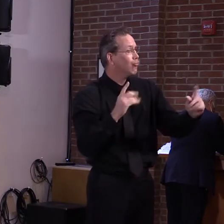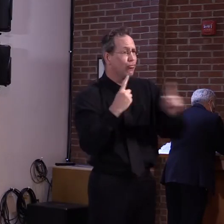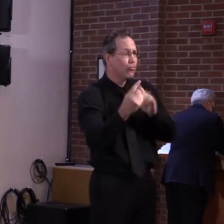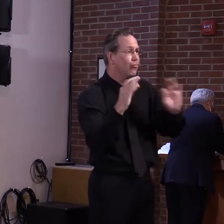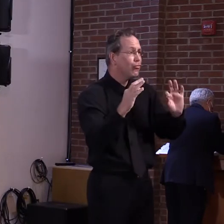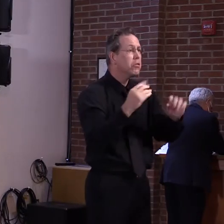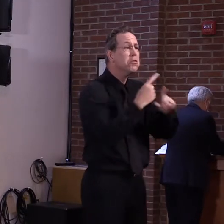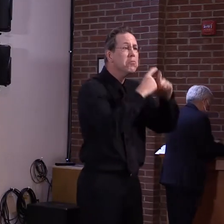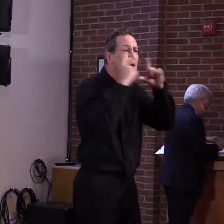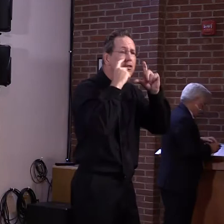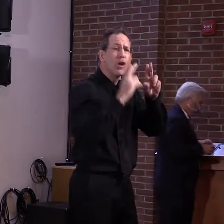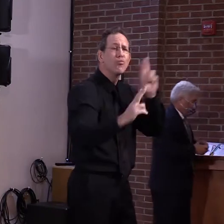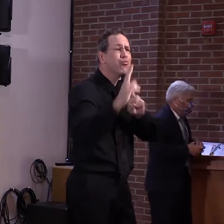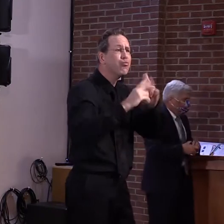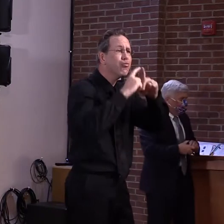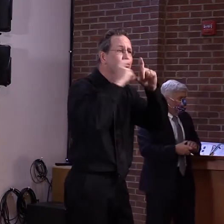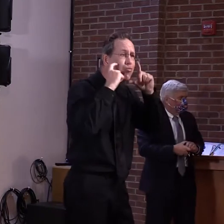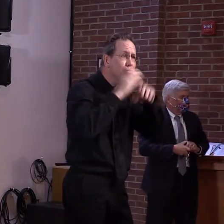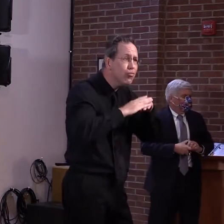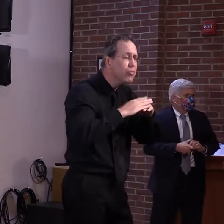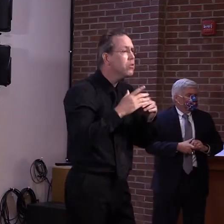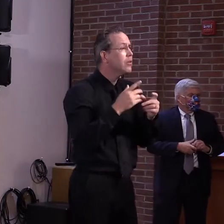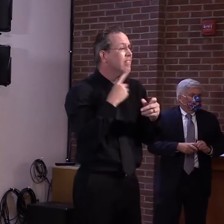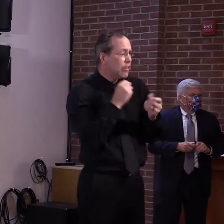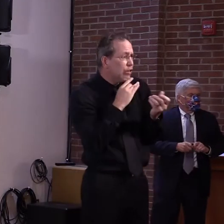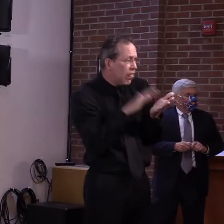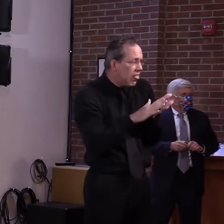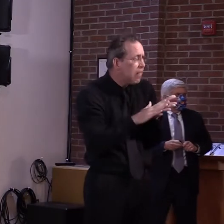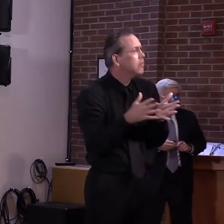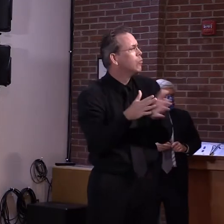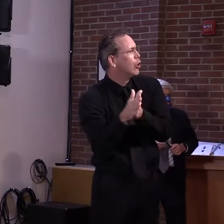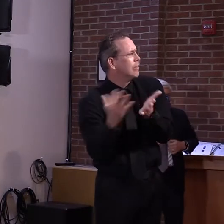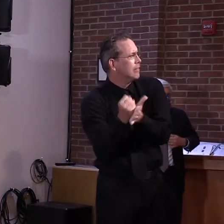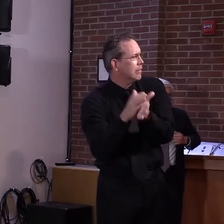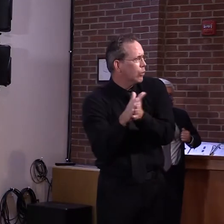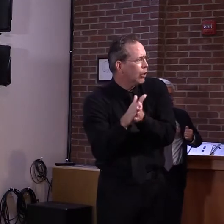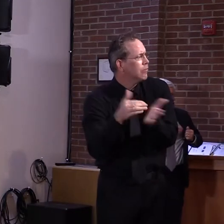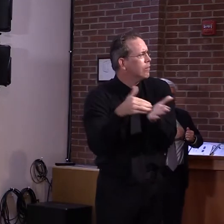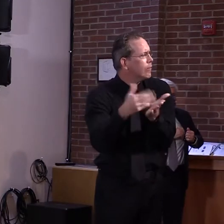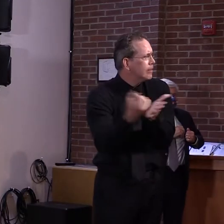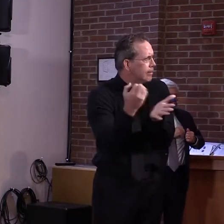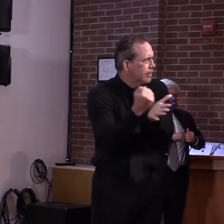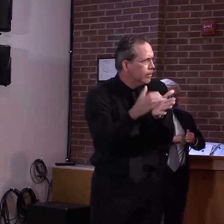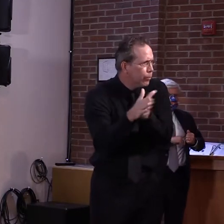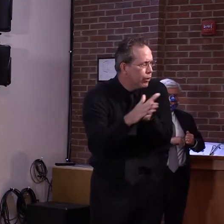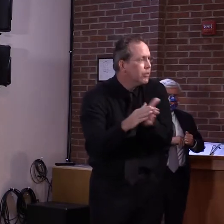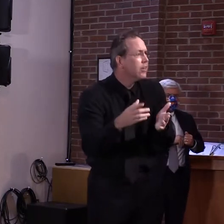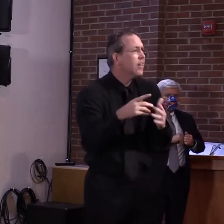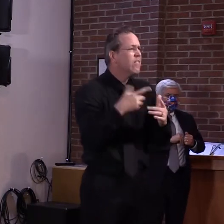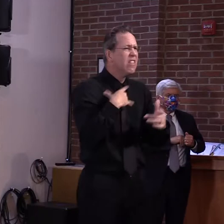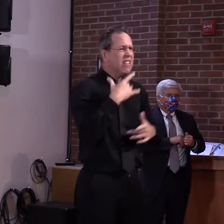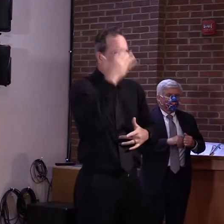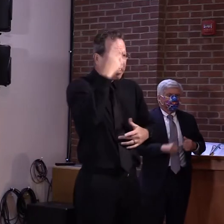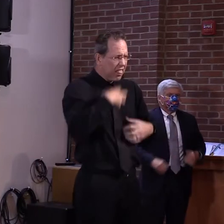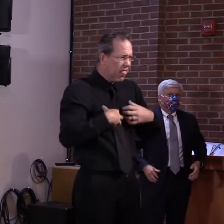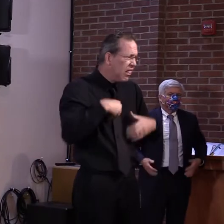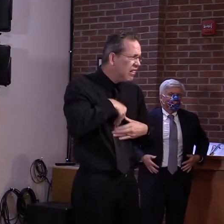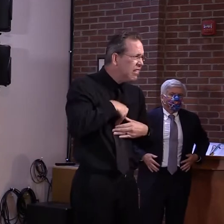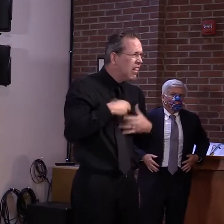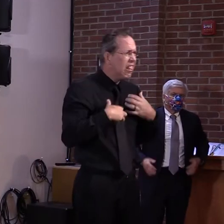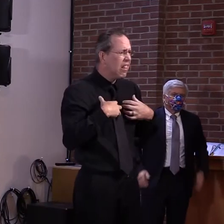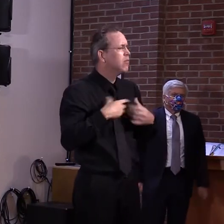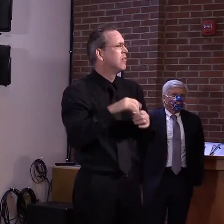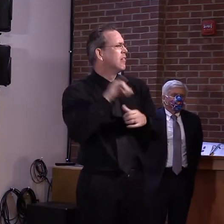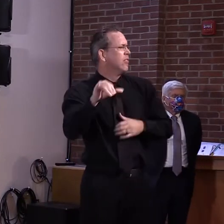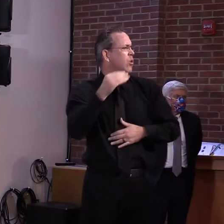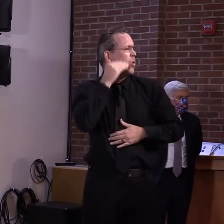public. Wash your hands a lot. If you're not feeling well, stay home and avoid large